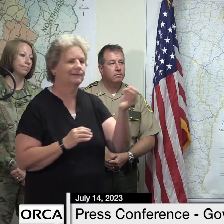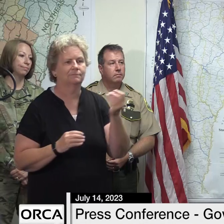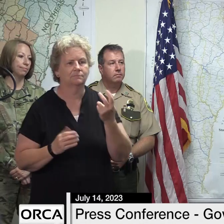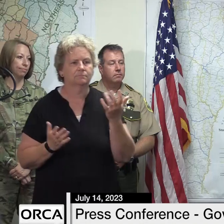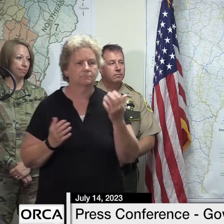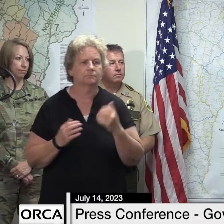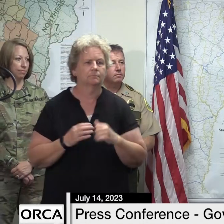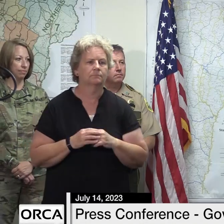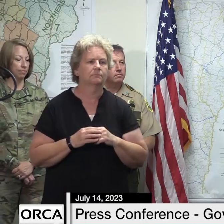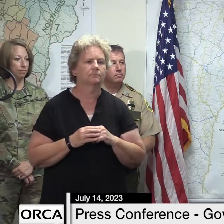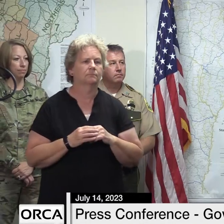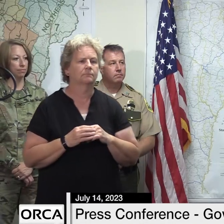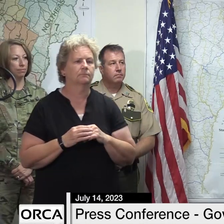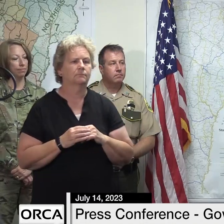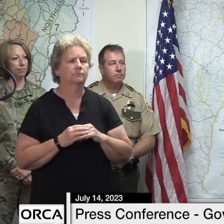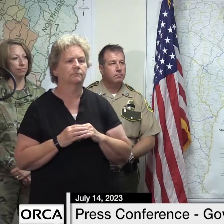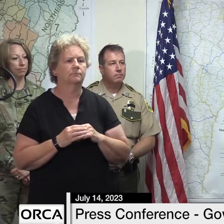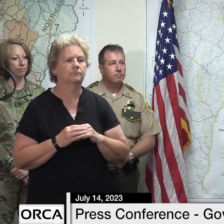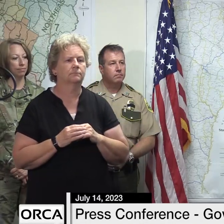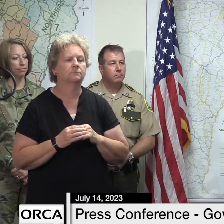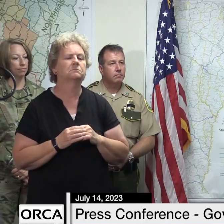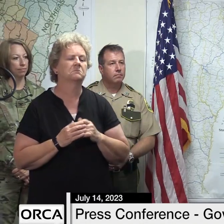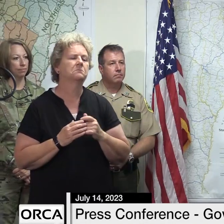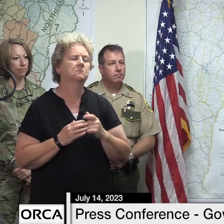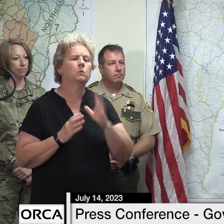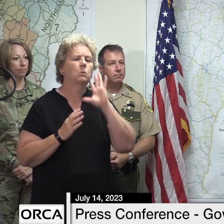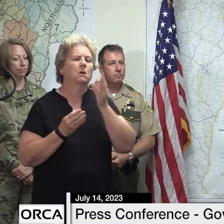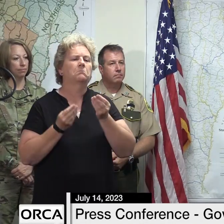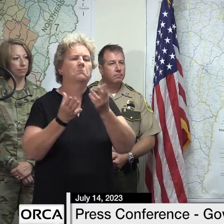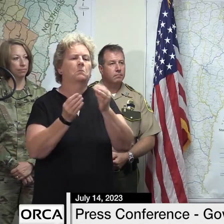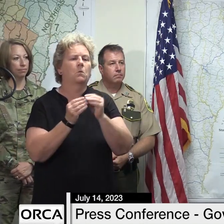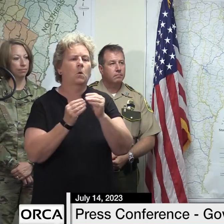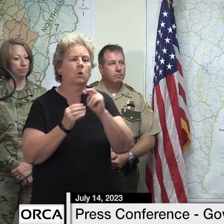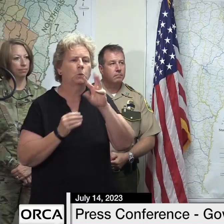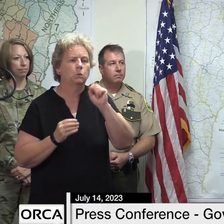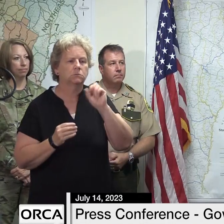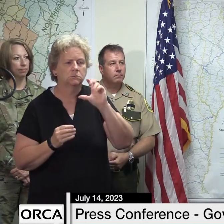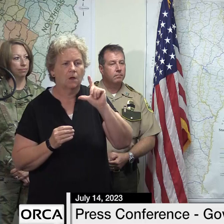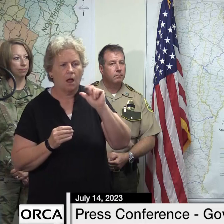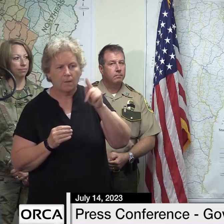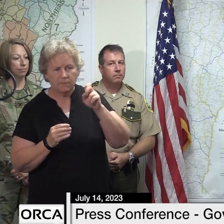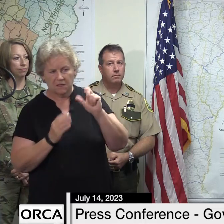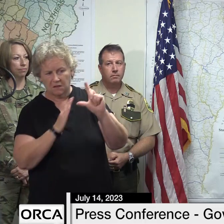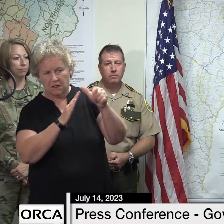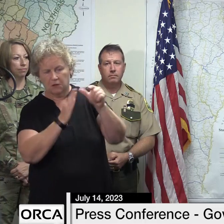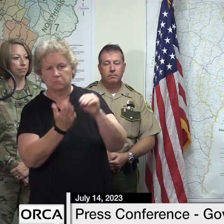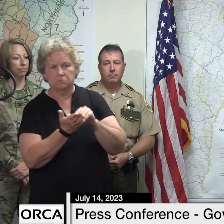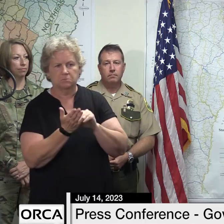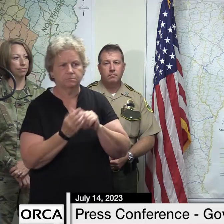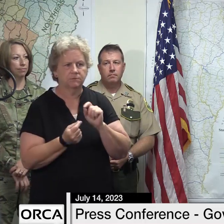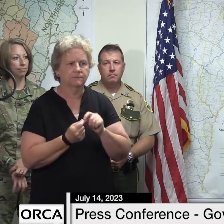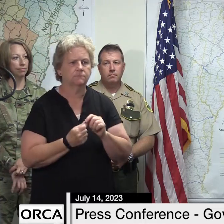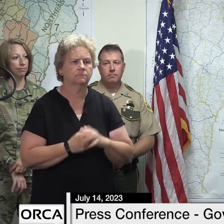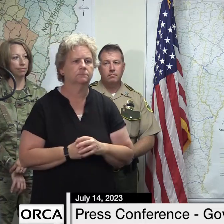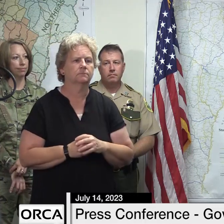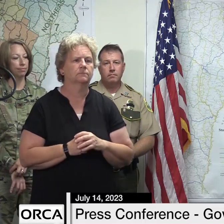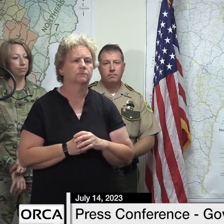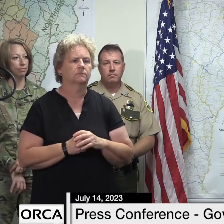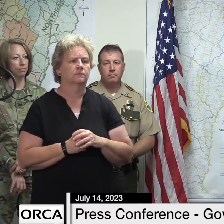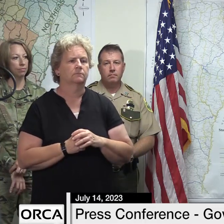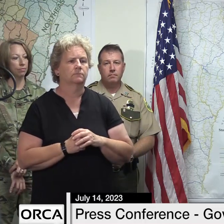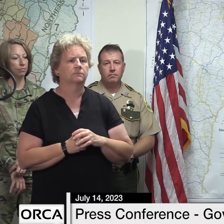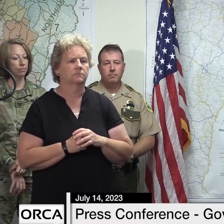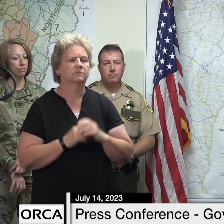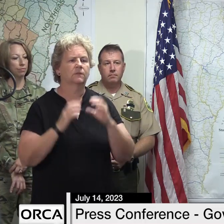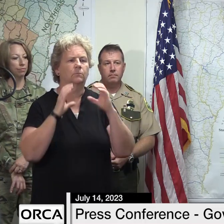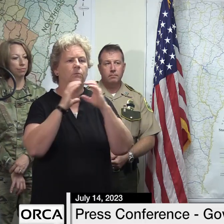We'll get back to you on that and give you a report on that tomorrow. But I have been concerned about our mobile home parks because